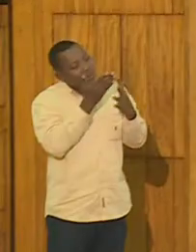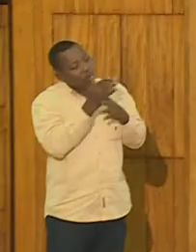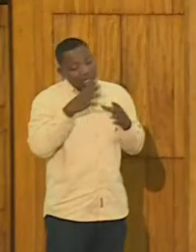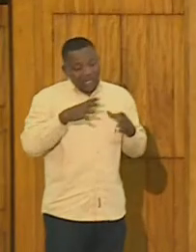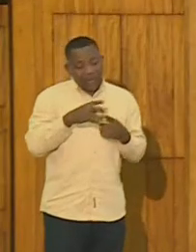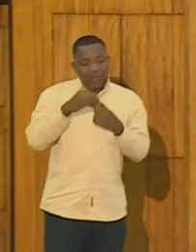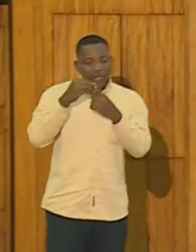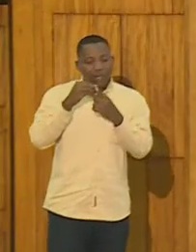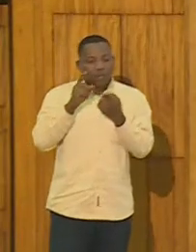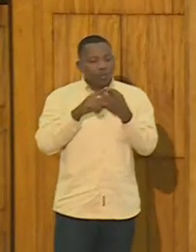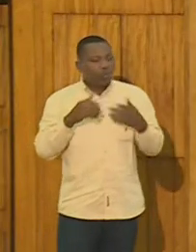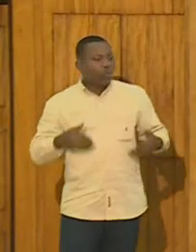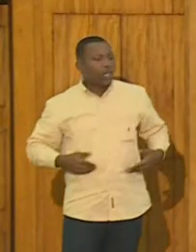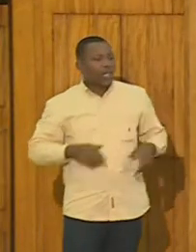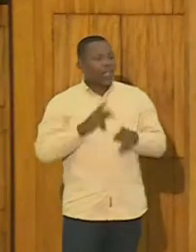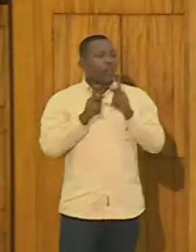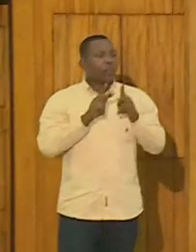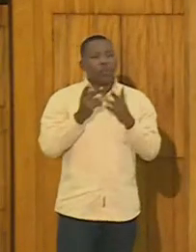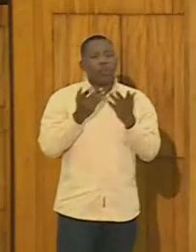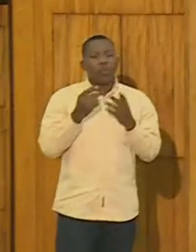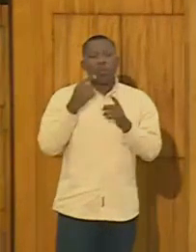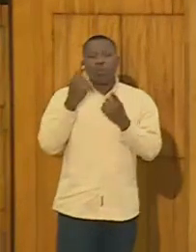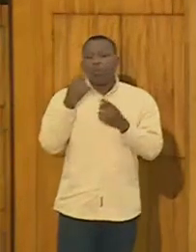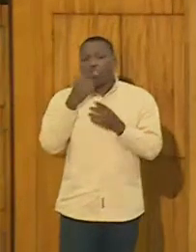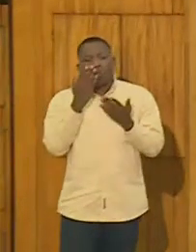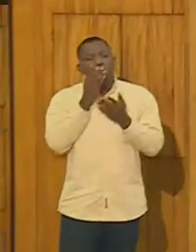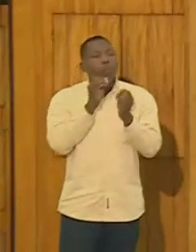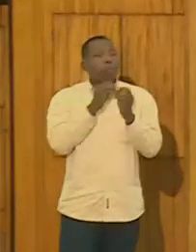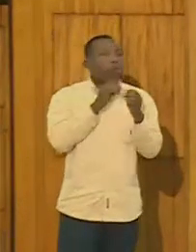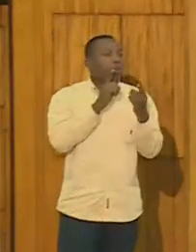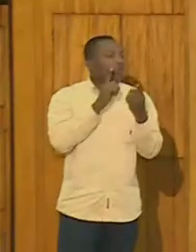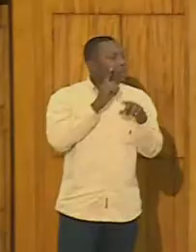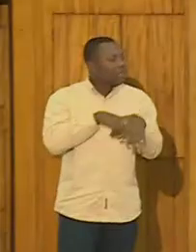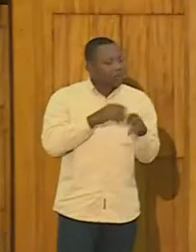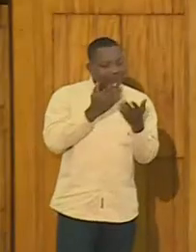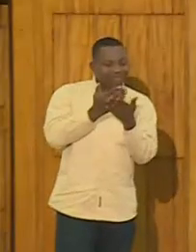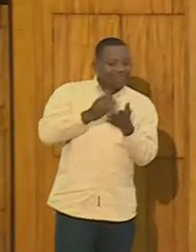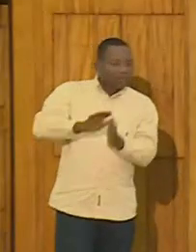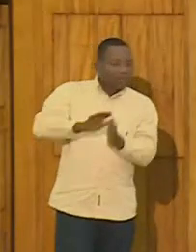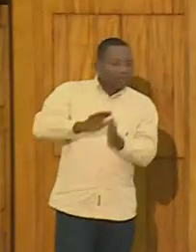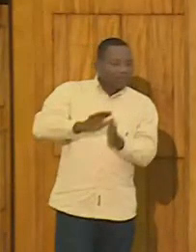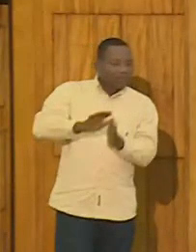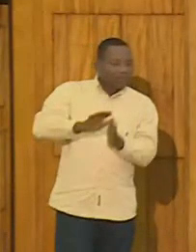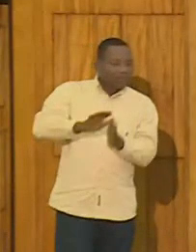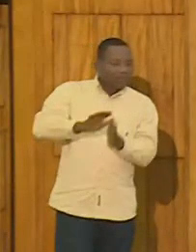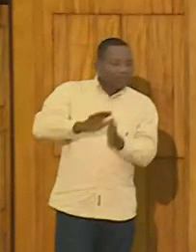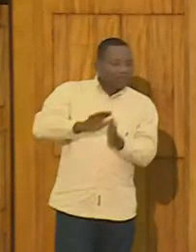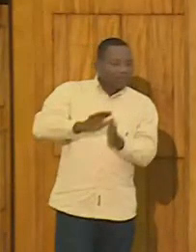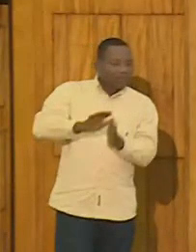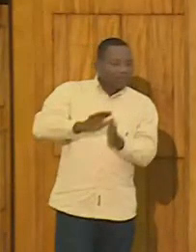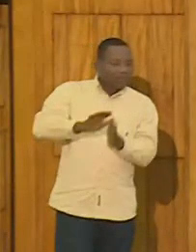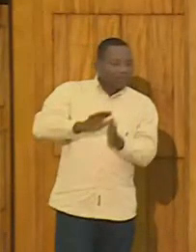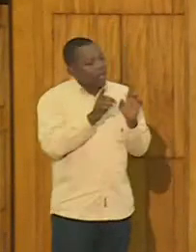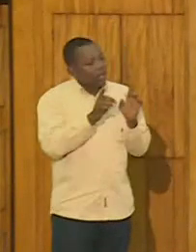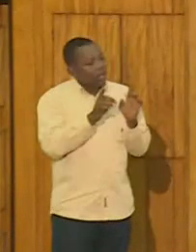younger people who are so often excluded from interventions that they can control. Did your research actually